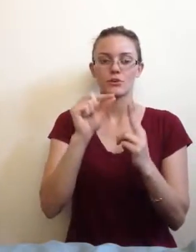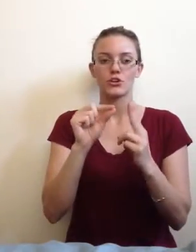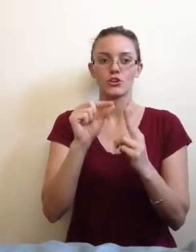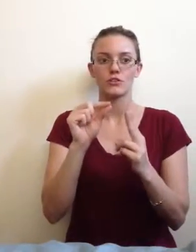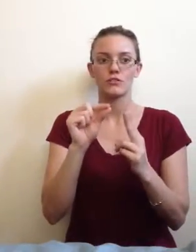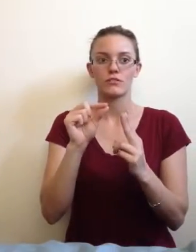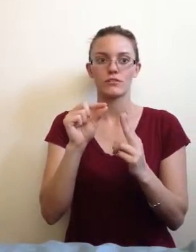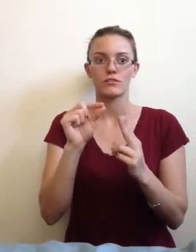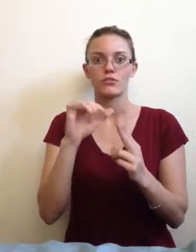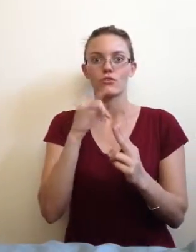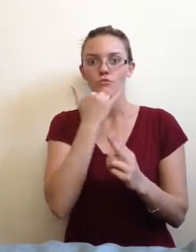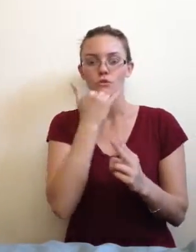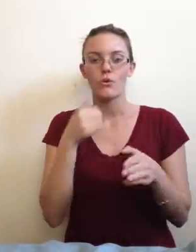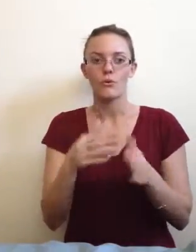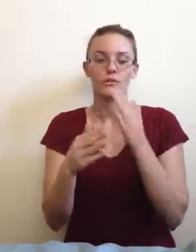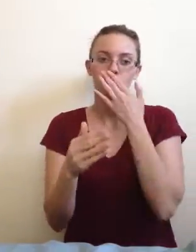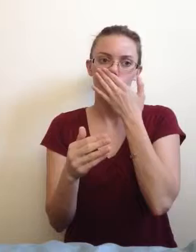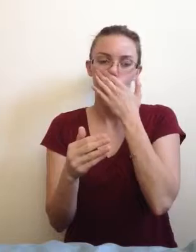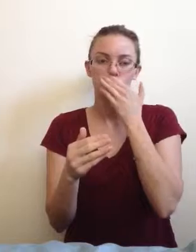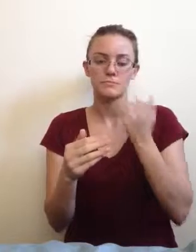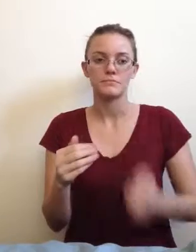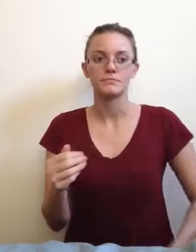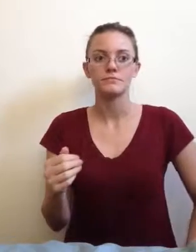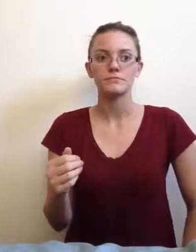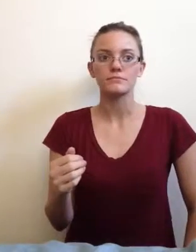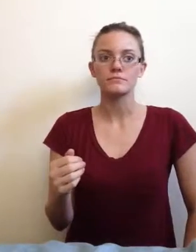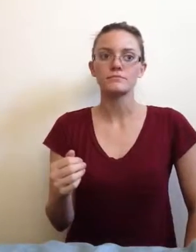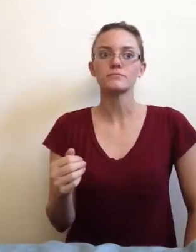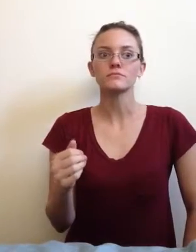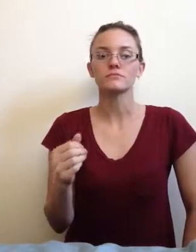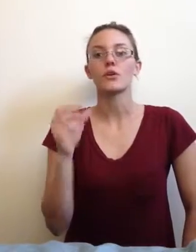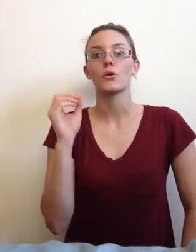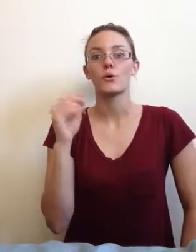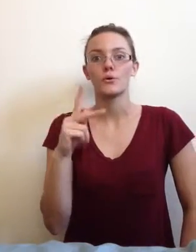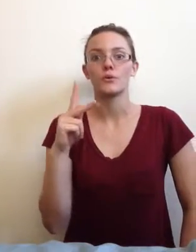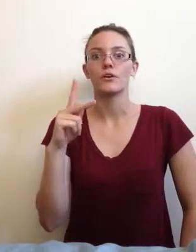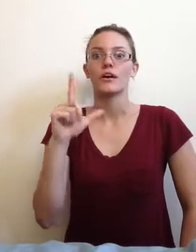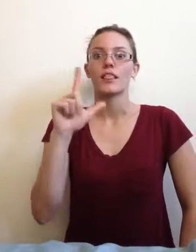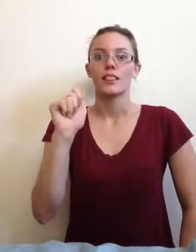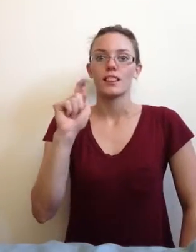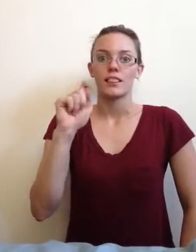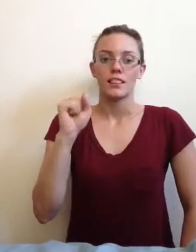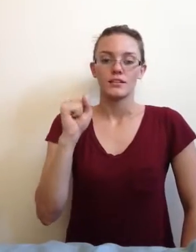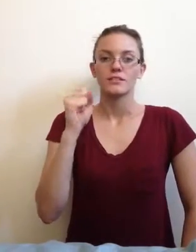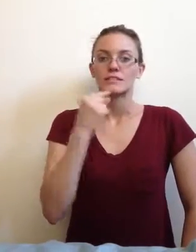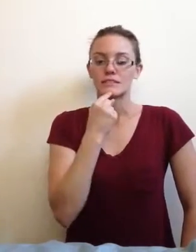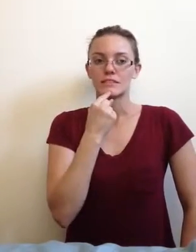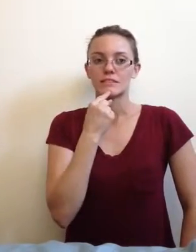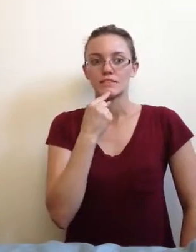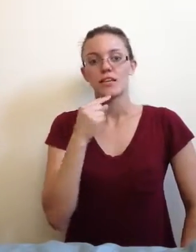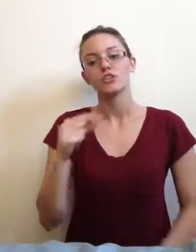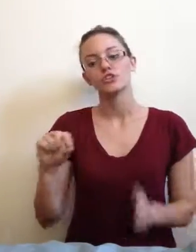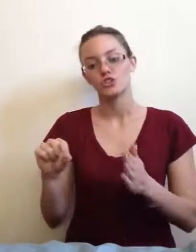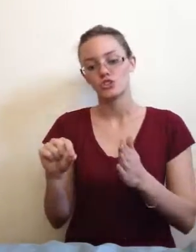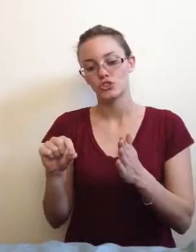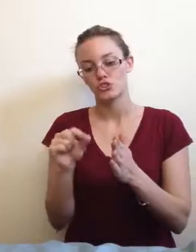cover the center of the zipper when you baste it in. Okay, so let's say you've sewn up the left side, you've sewn up